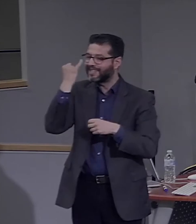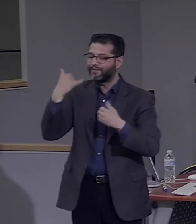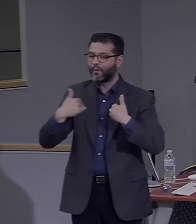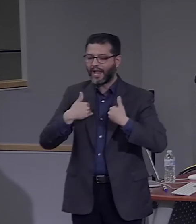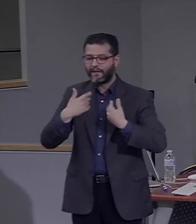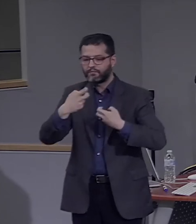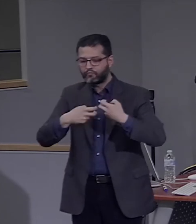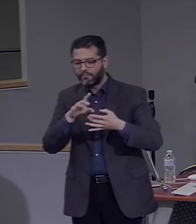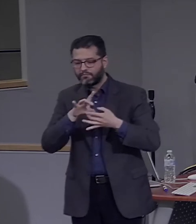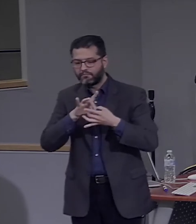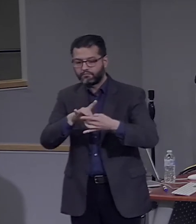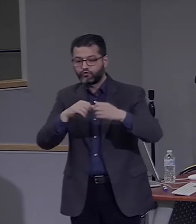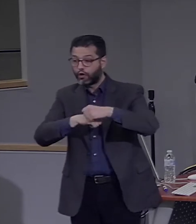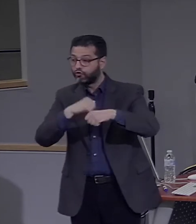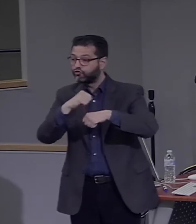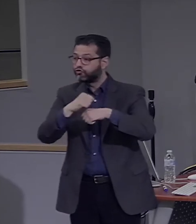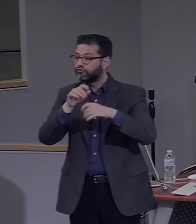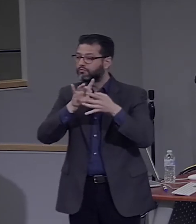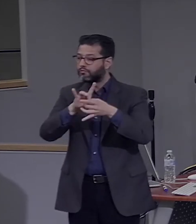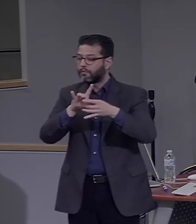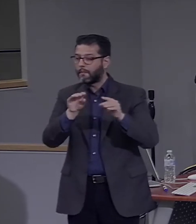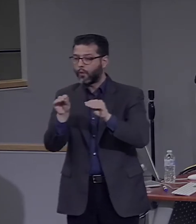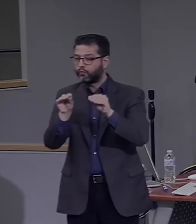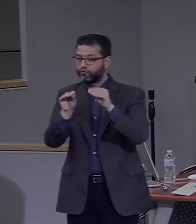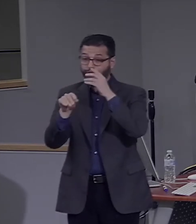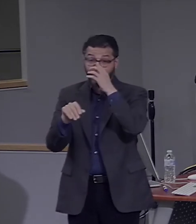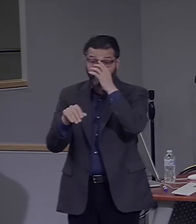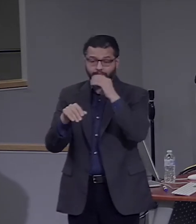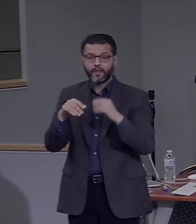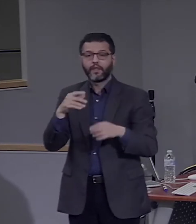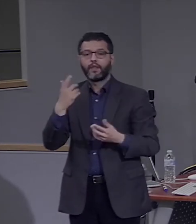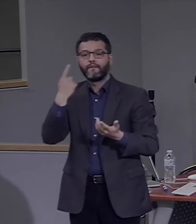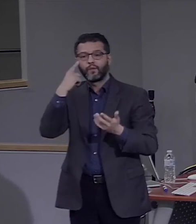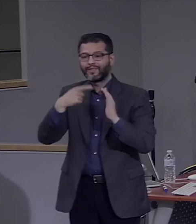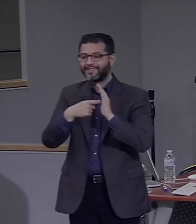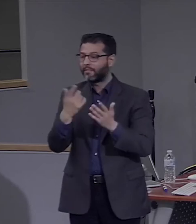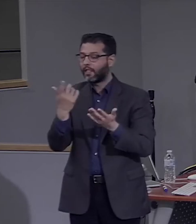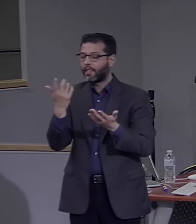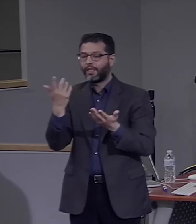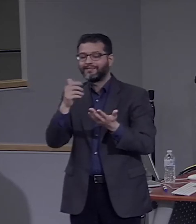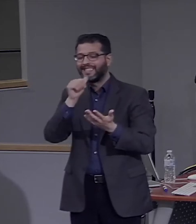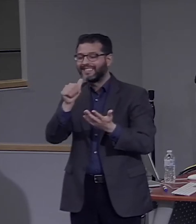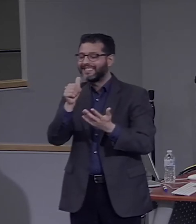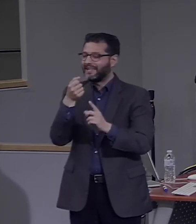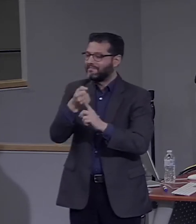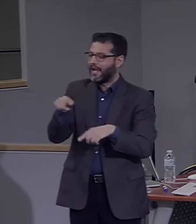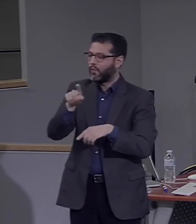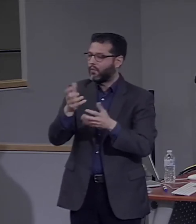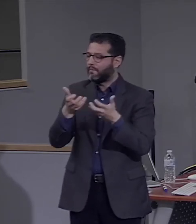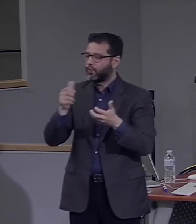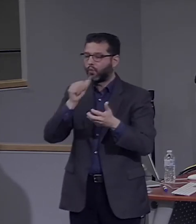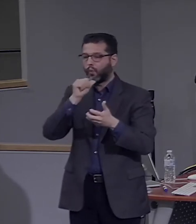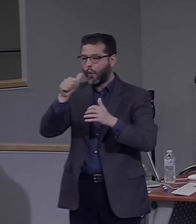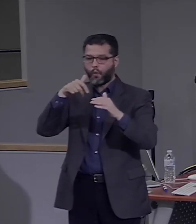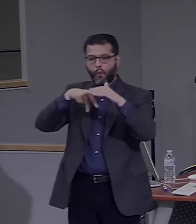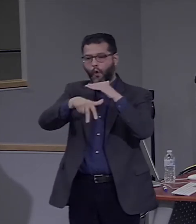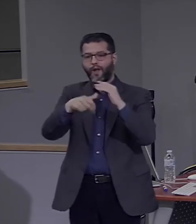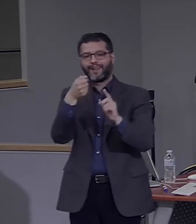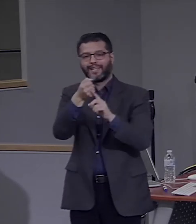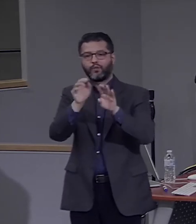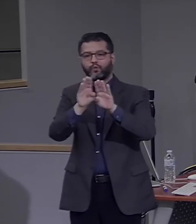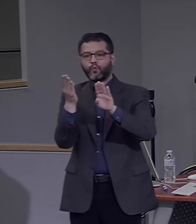when you see something begin to move or with flicker fusion you're not walking into doorways it doesn't affect you very much but if you can't lay